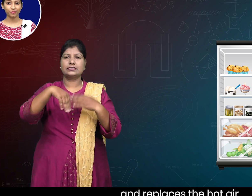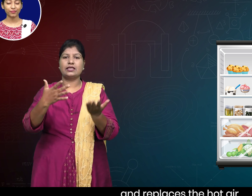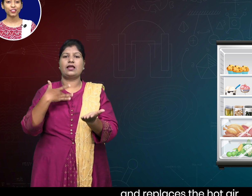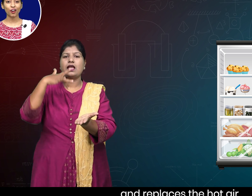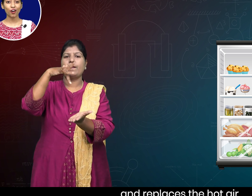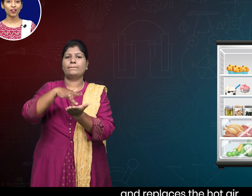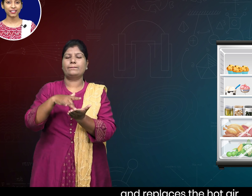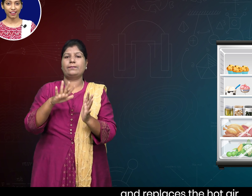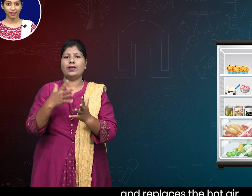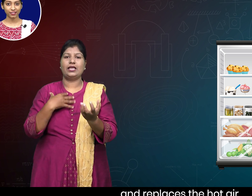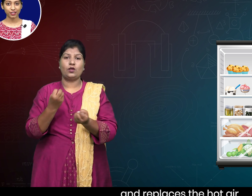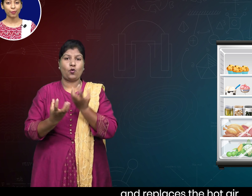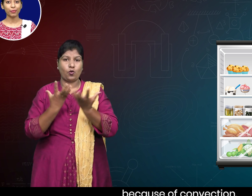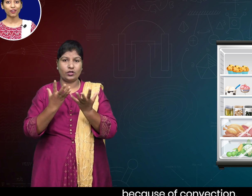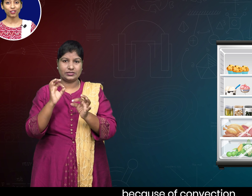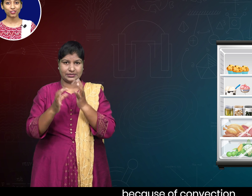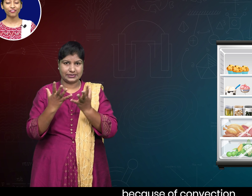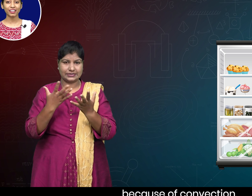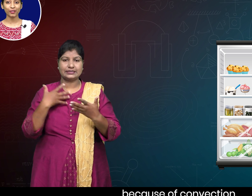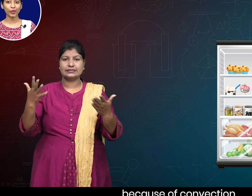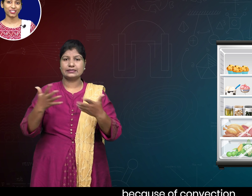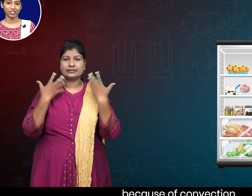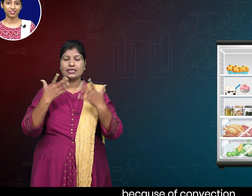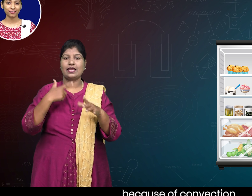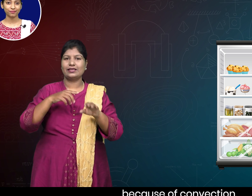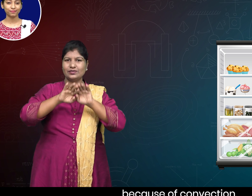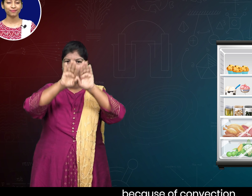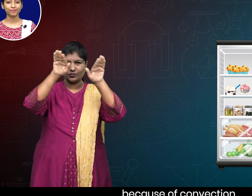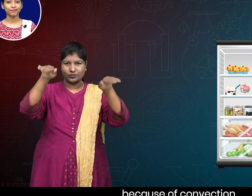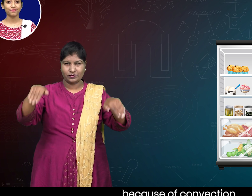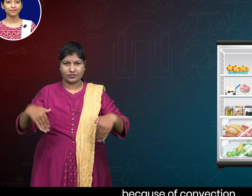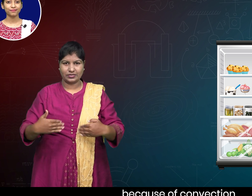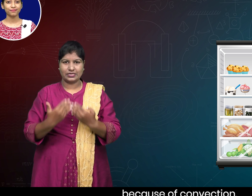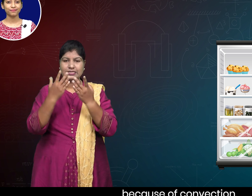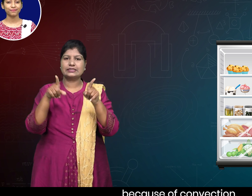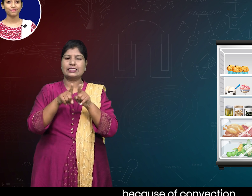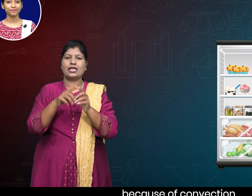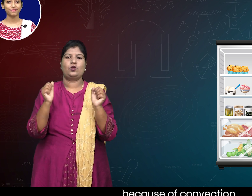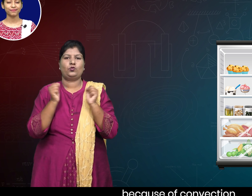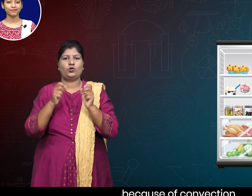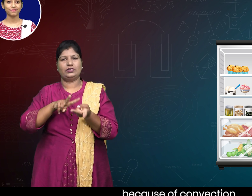replaces the hot air because of convection.